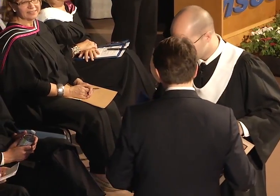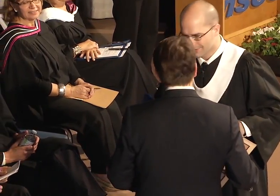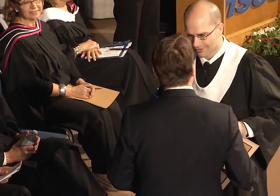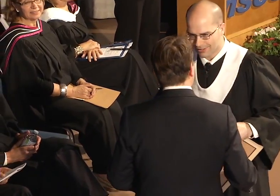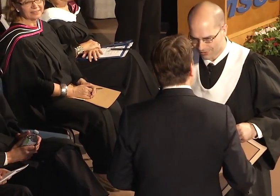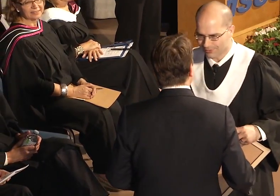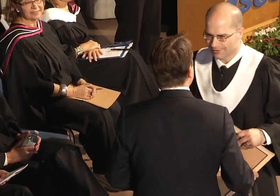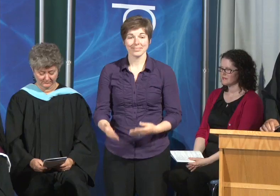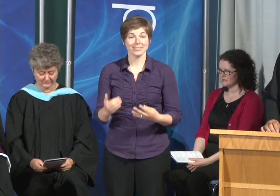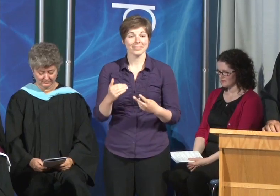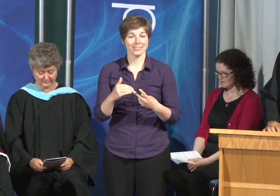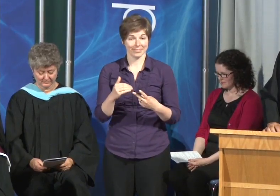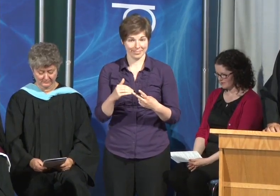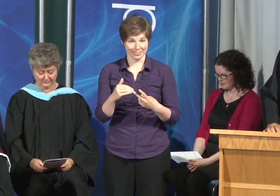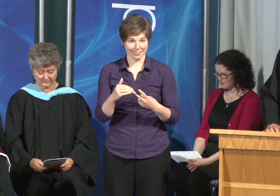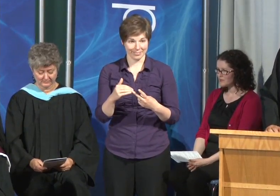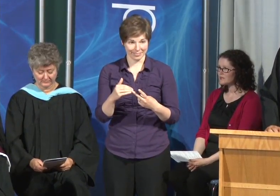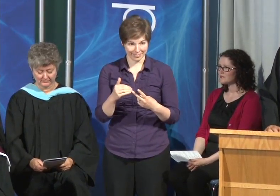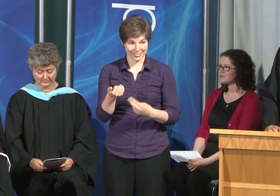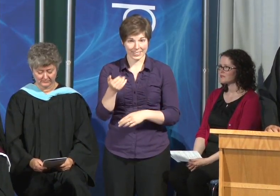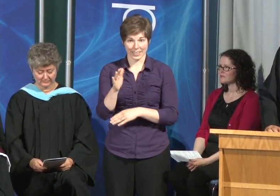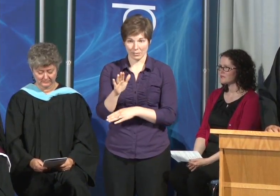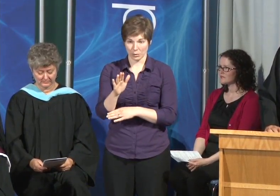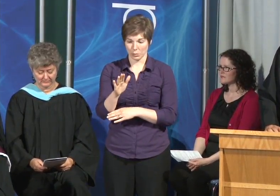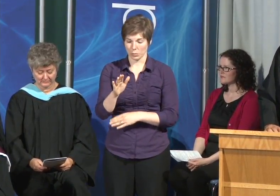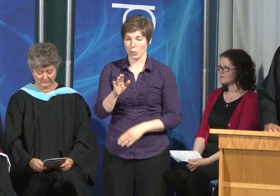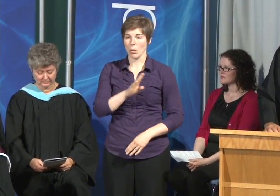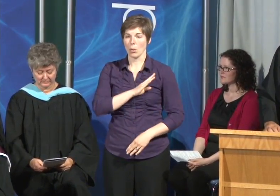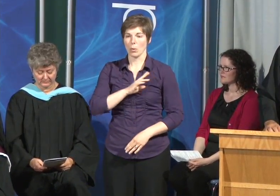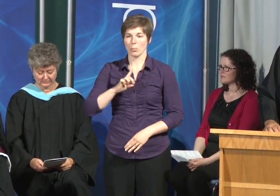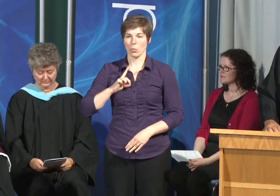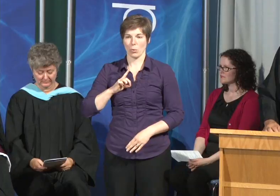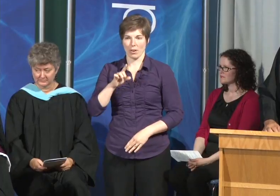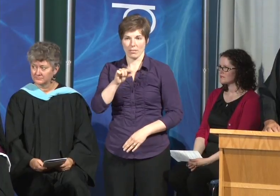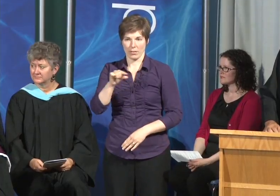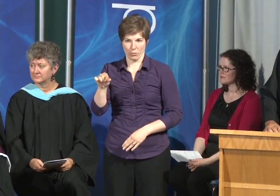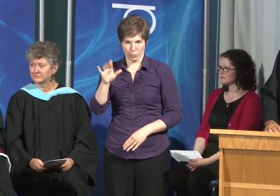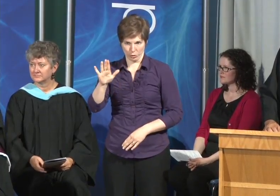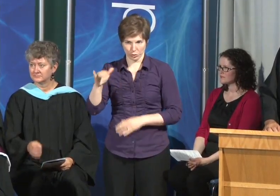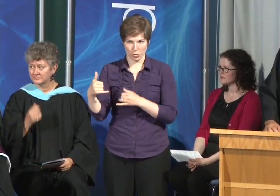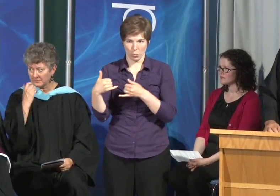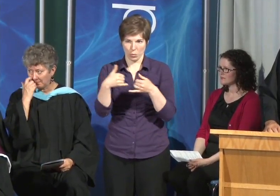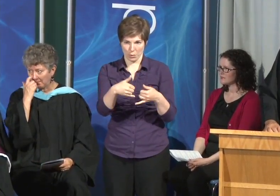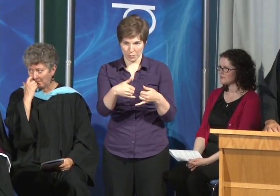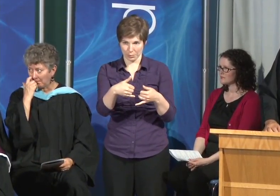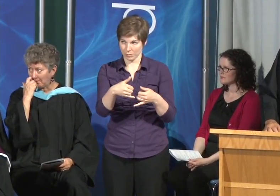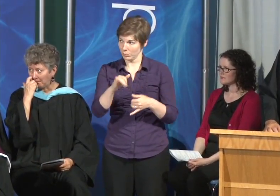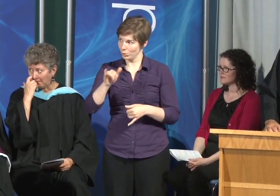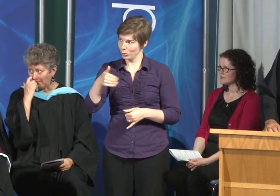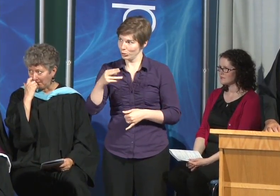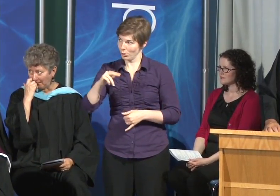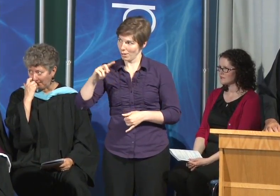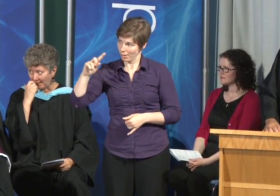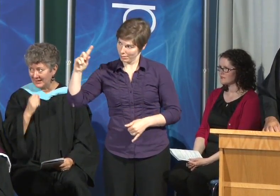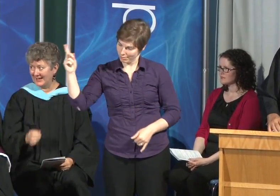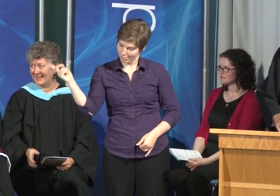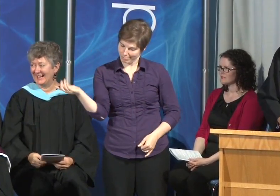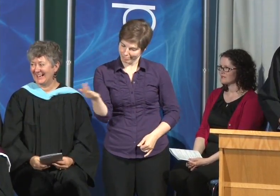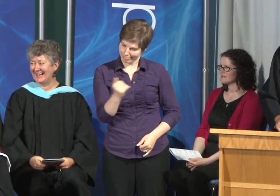Our second award this afternoon is the Board of Governors Award. John, you come right back on this